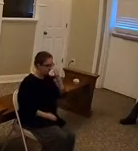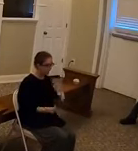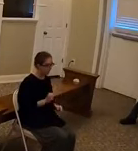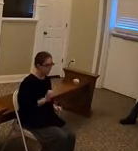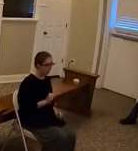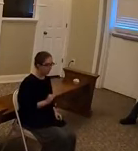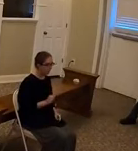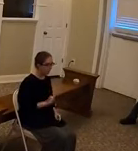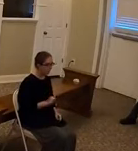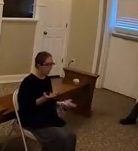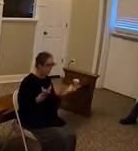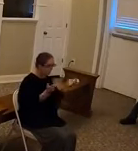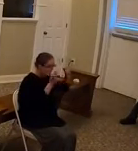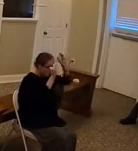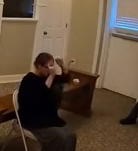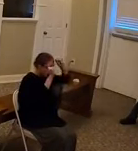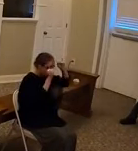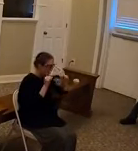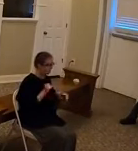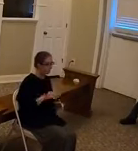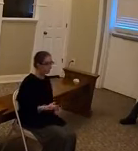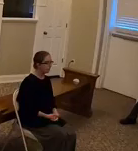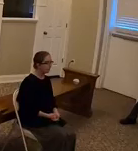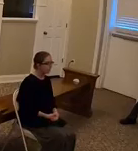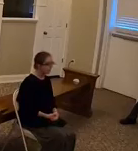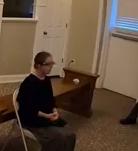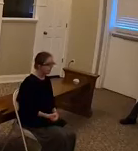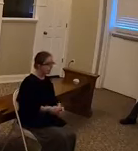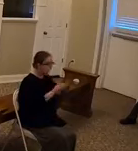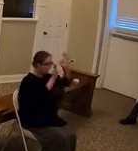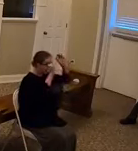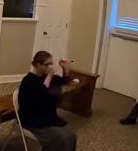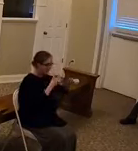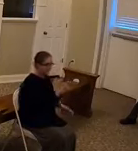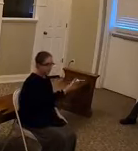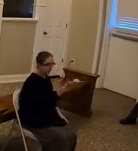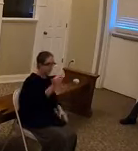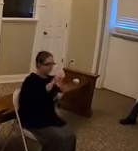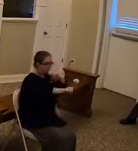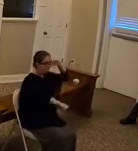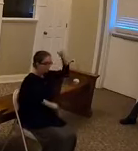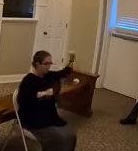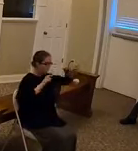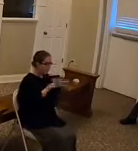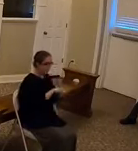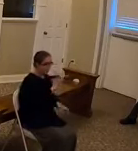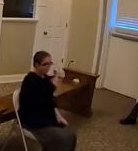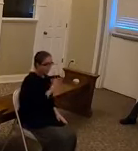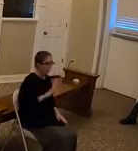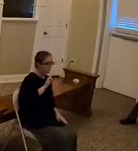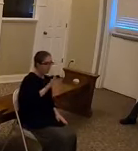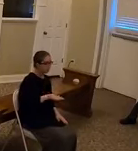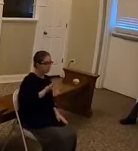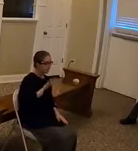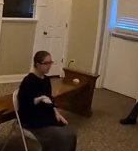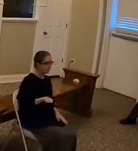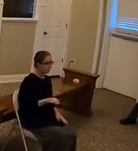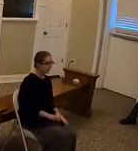So what does he expect of you? He expects us to act like king's kids. Yes,